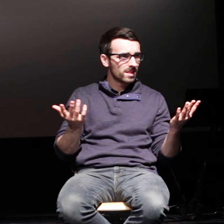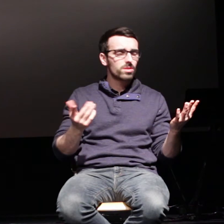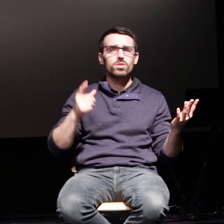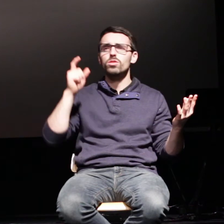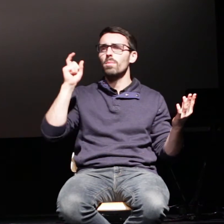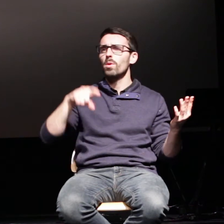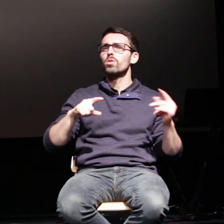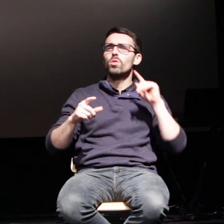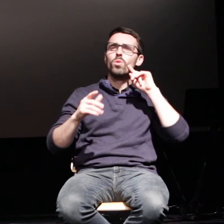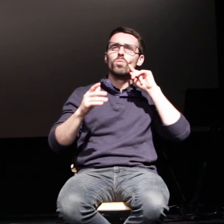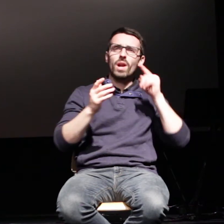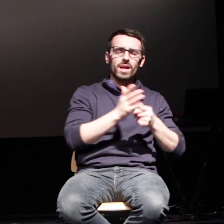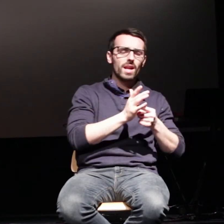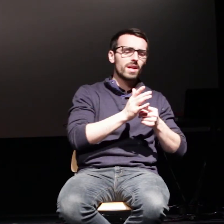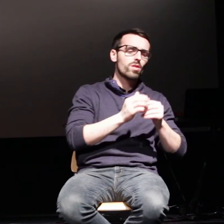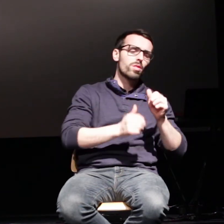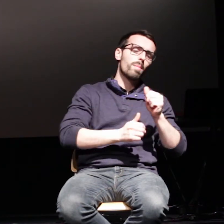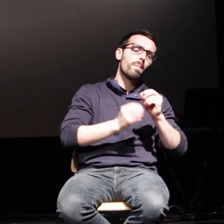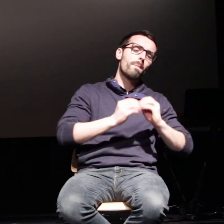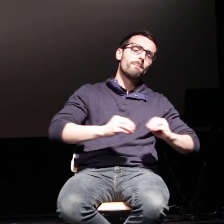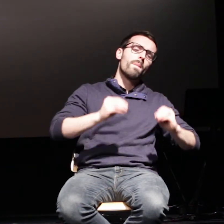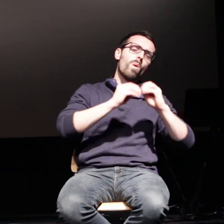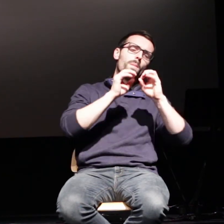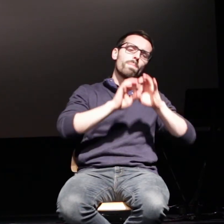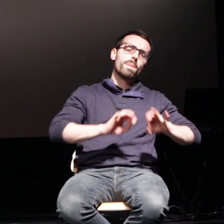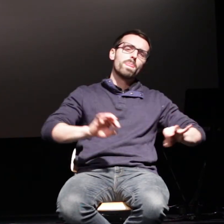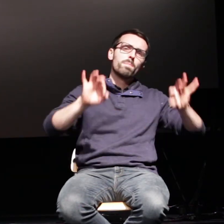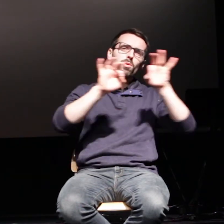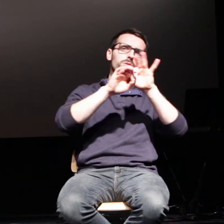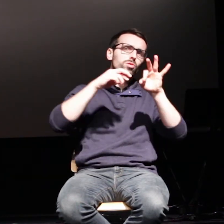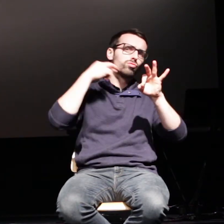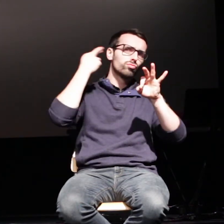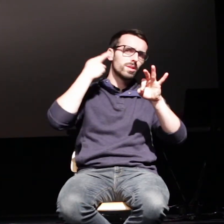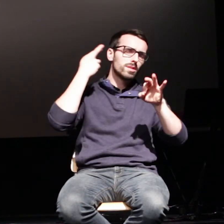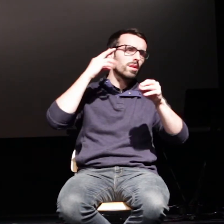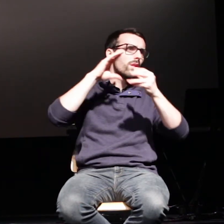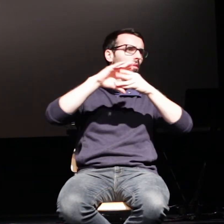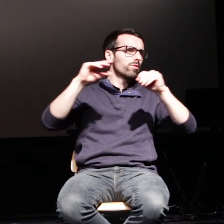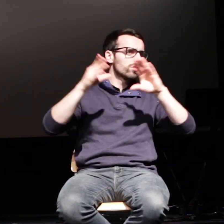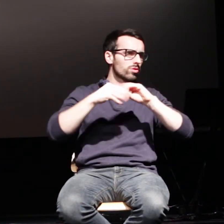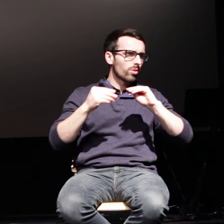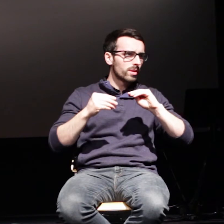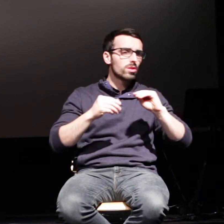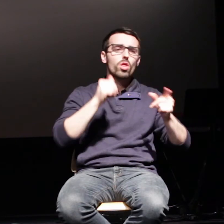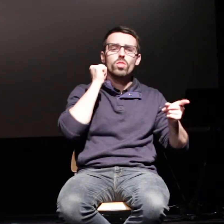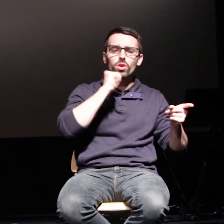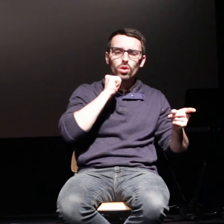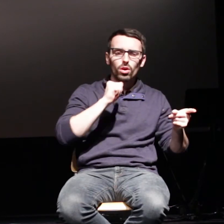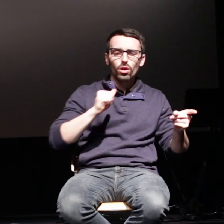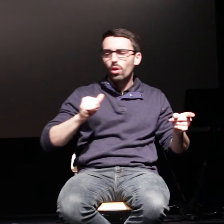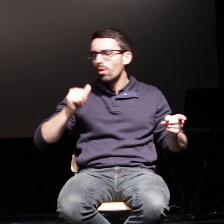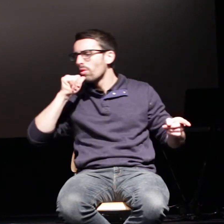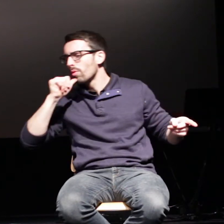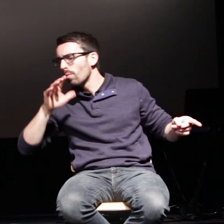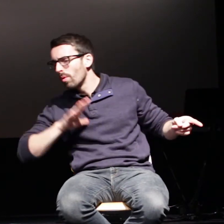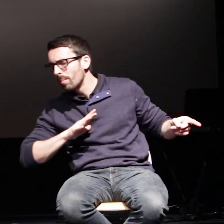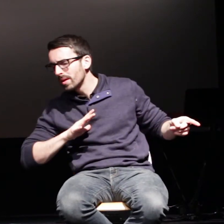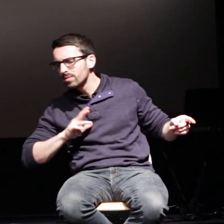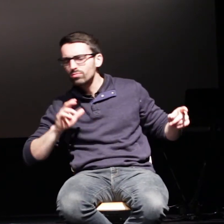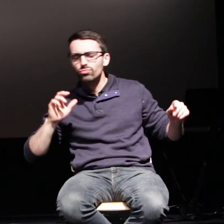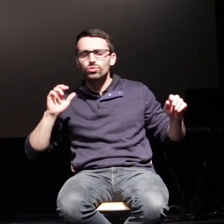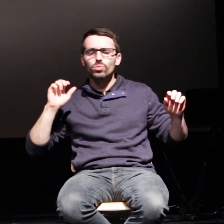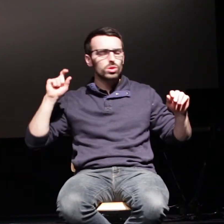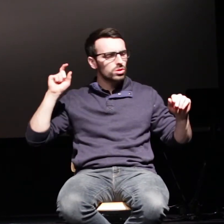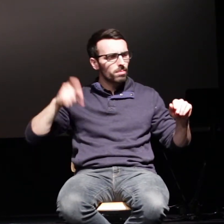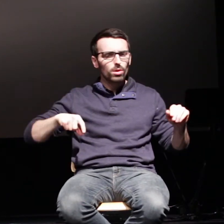bigger reason why Jesus came. We're supposed to see ourselves in this little girl. We're supposed to see ourselves in this woman. We're supposed to